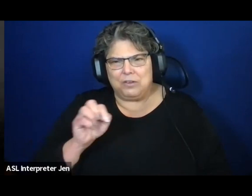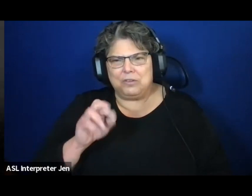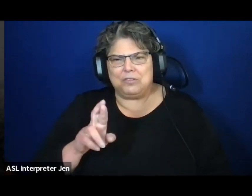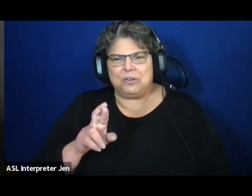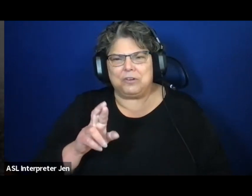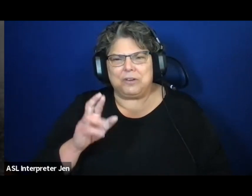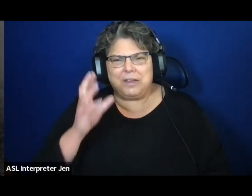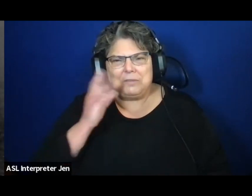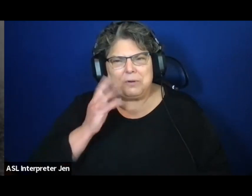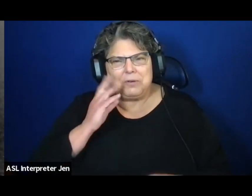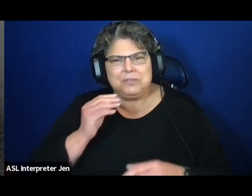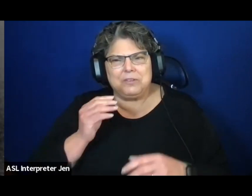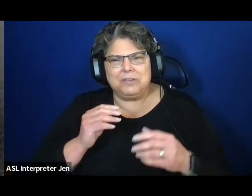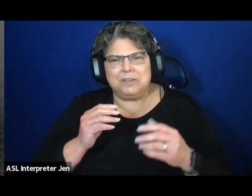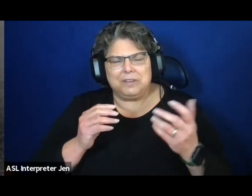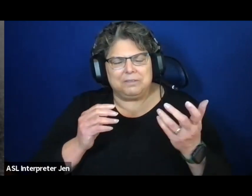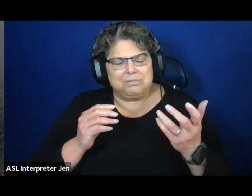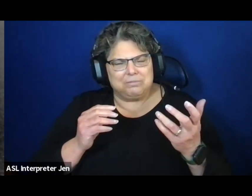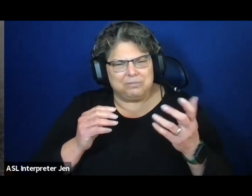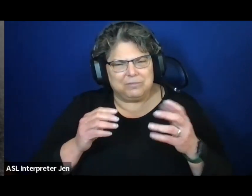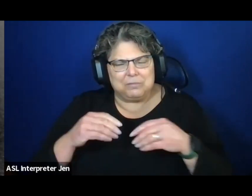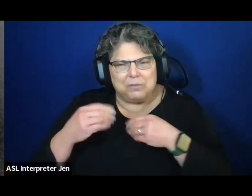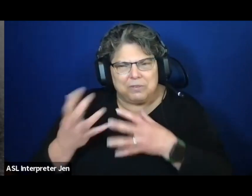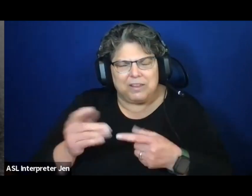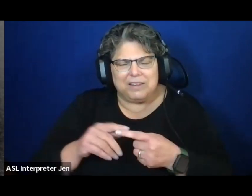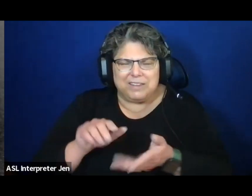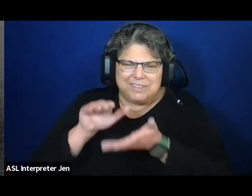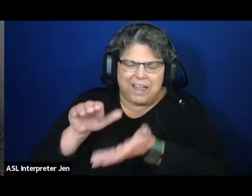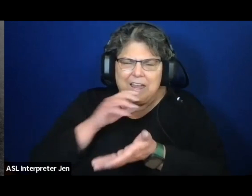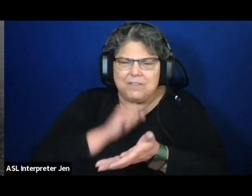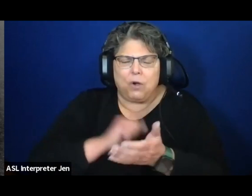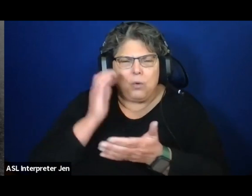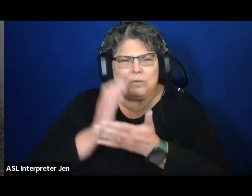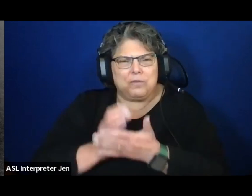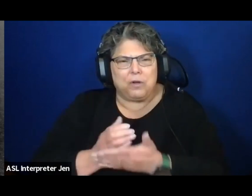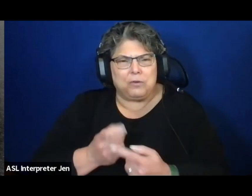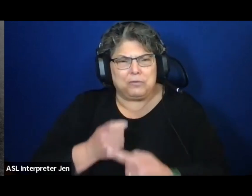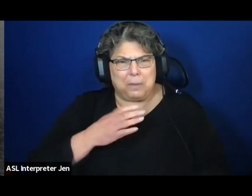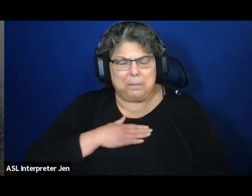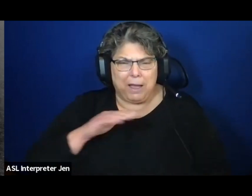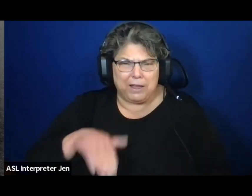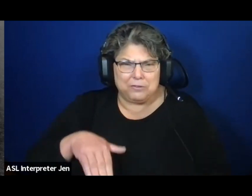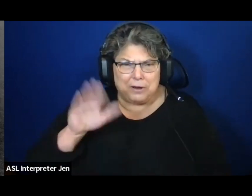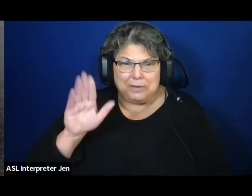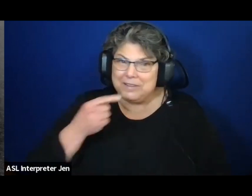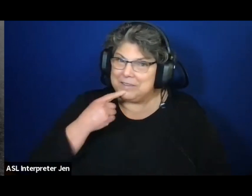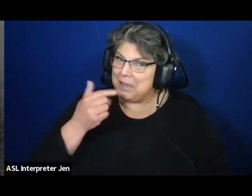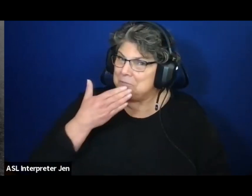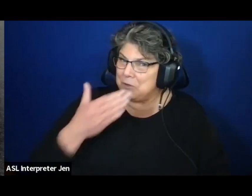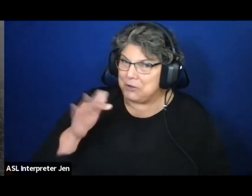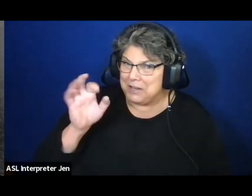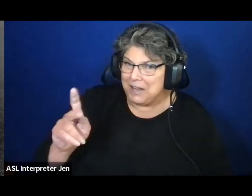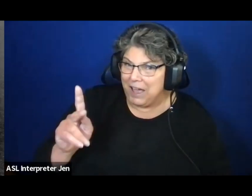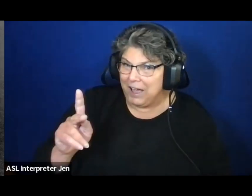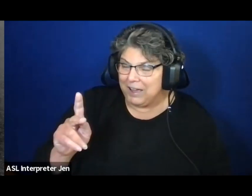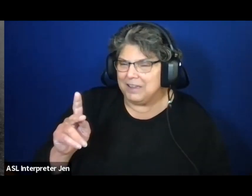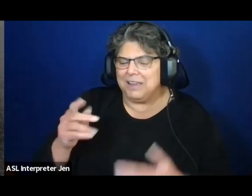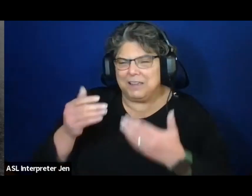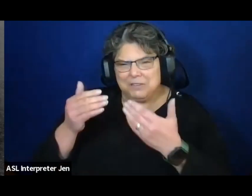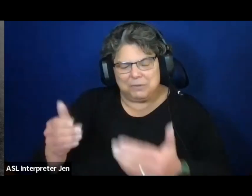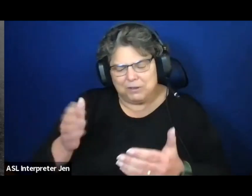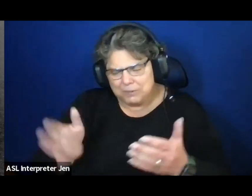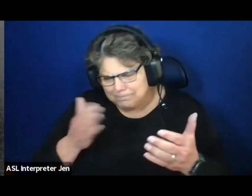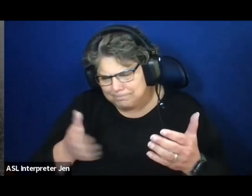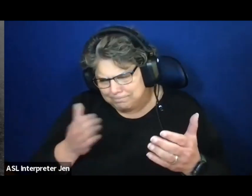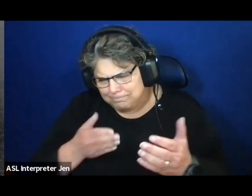the 2020 Tauzer lecturer, with a stack of old photos from my childhood and wishing him good luck as he went to make his way through